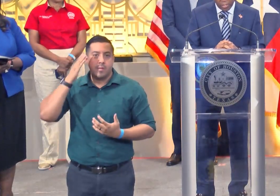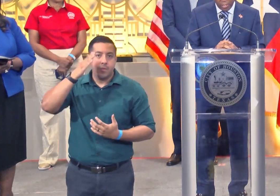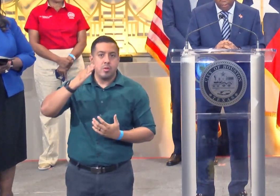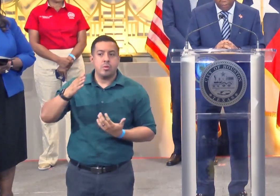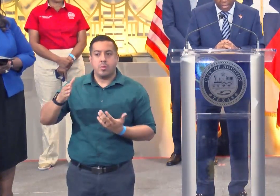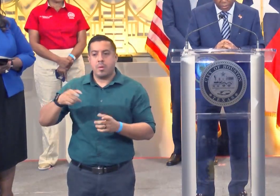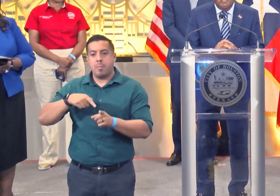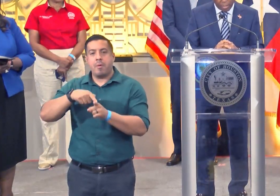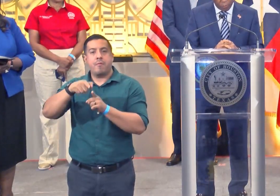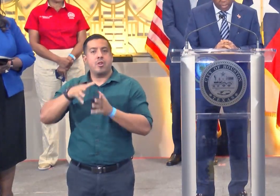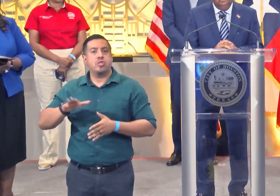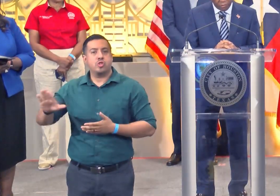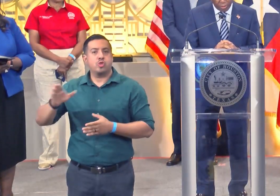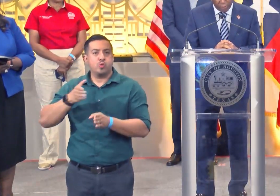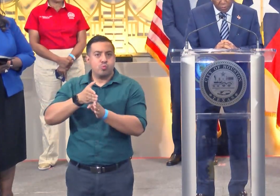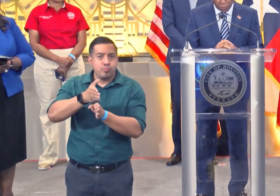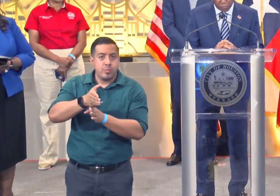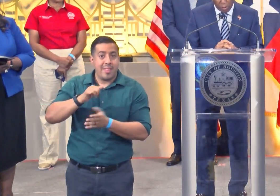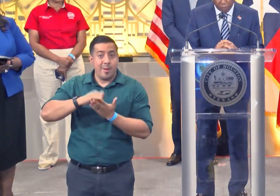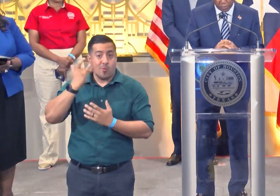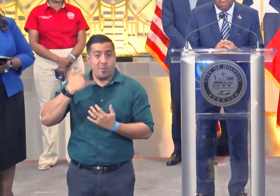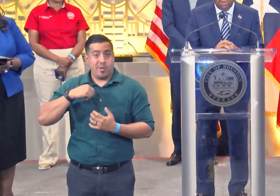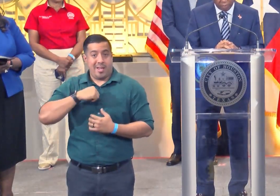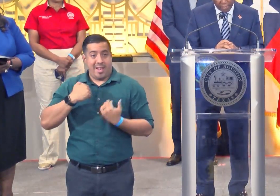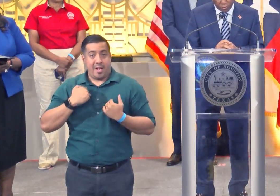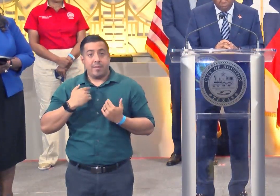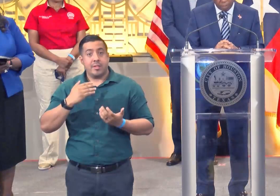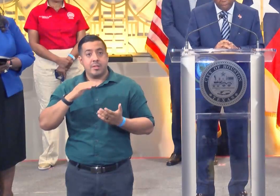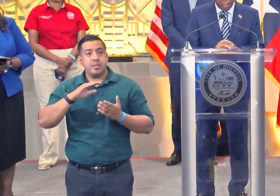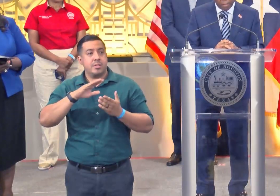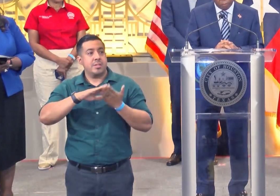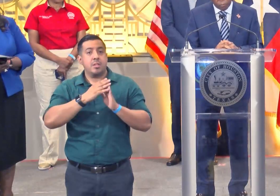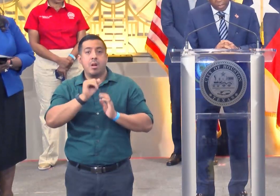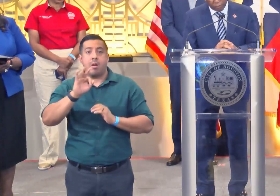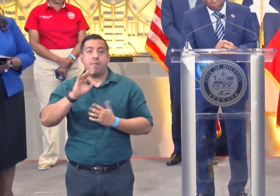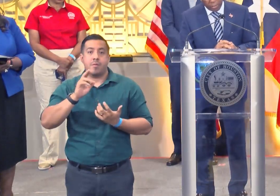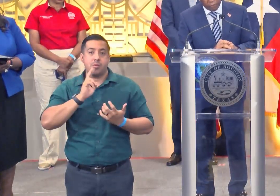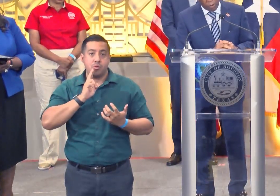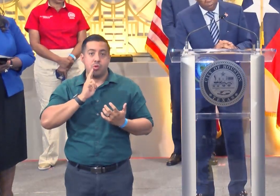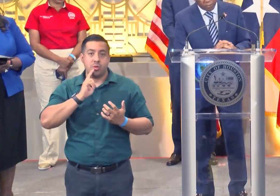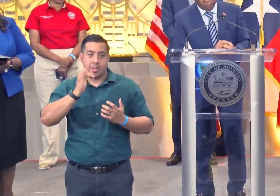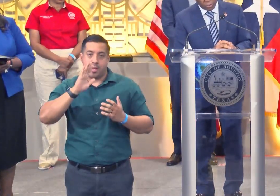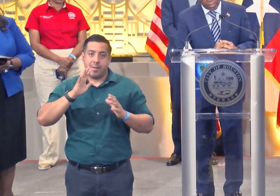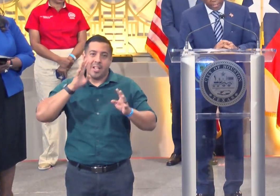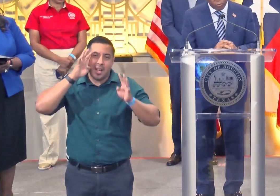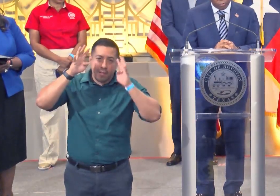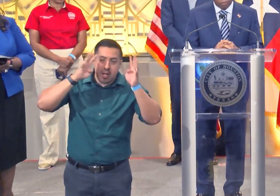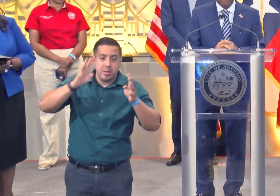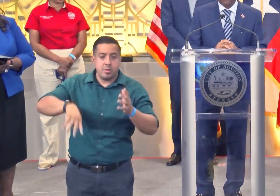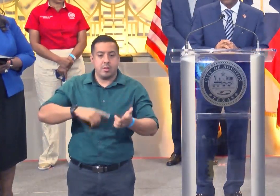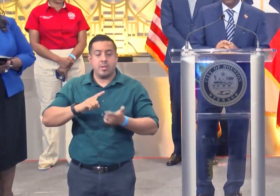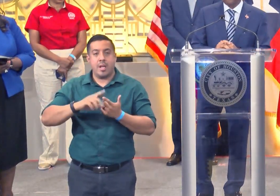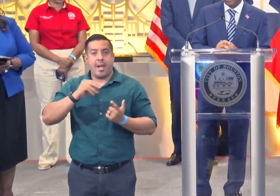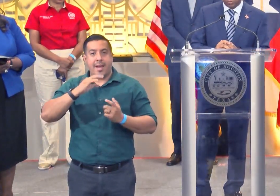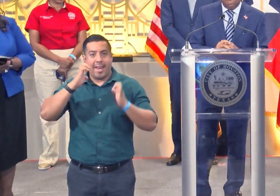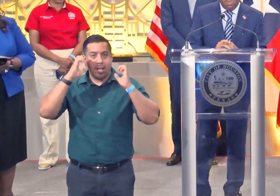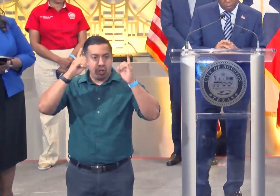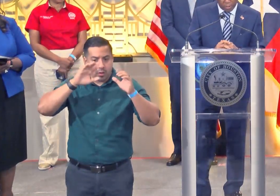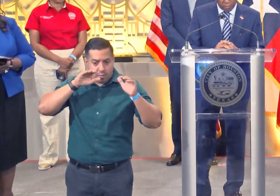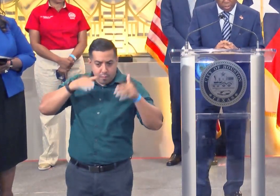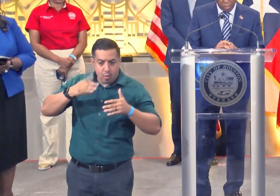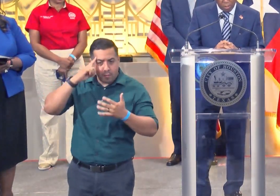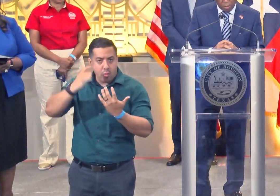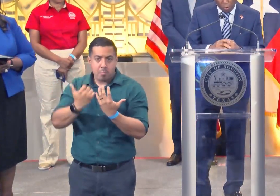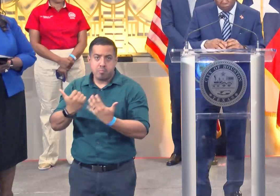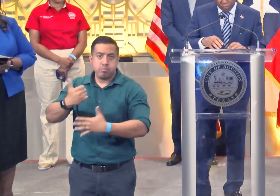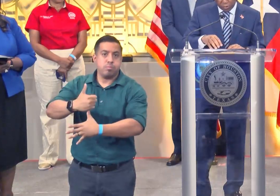careers. And that is why we have the City of Houston's Office of Innovation, and I've created the Office of Education to focus on these